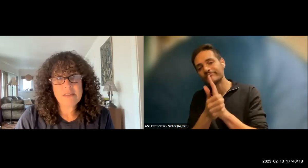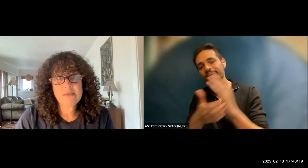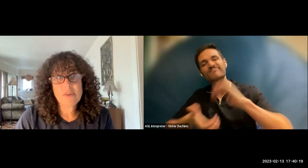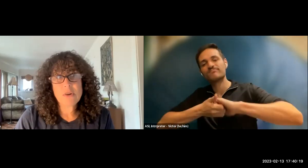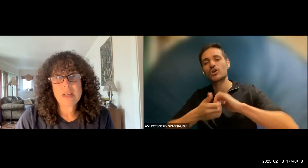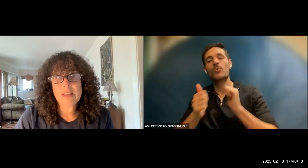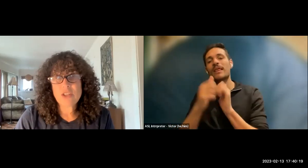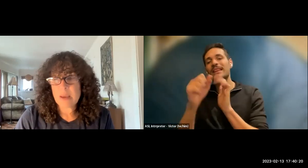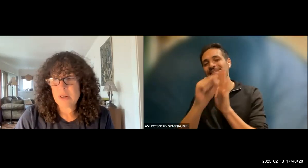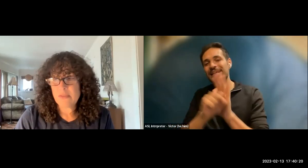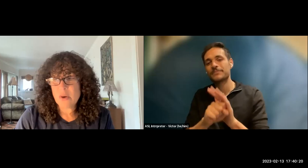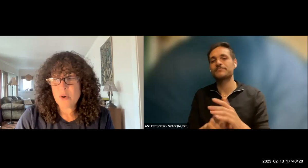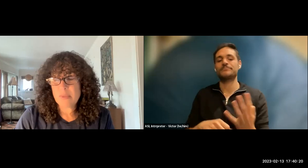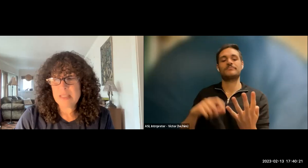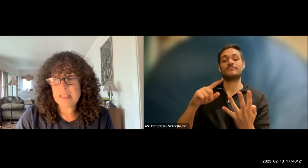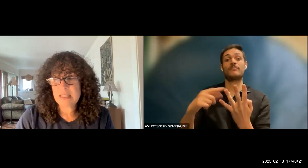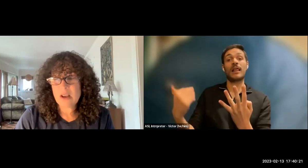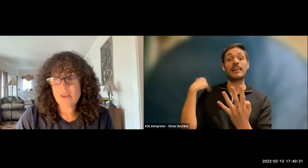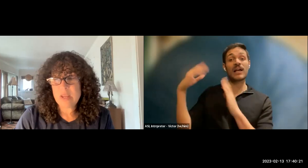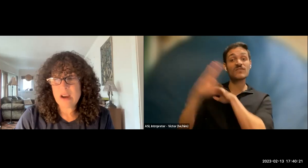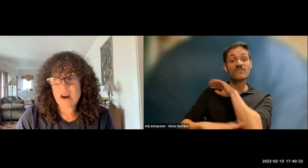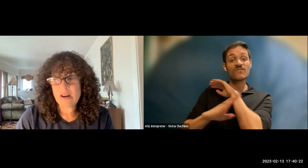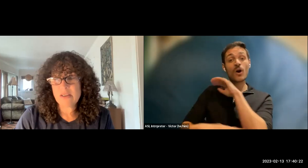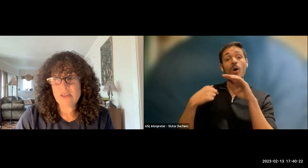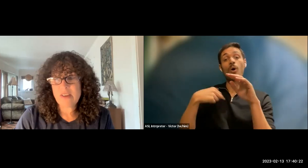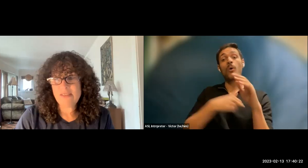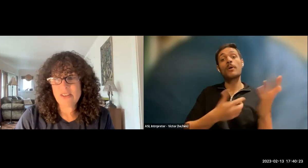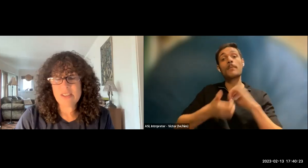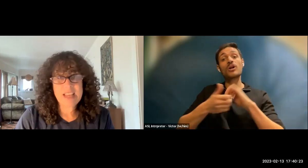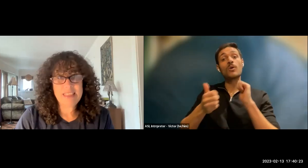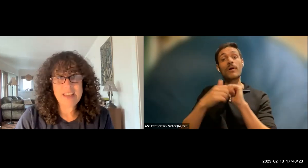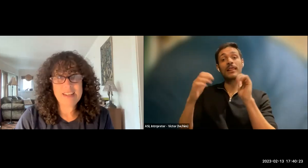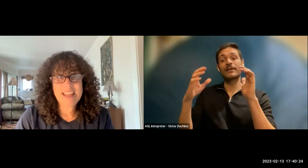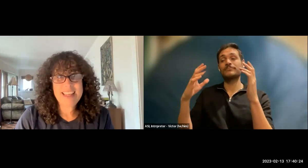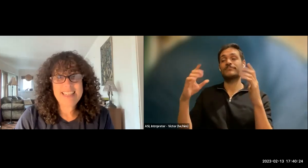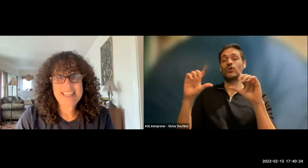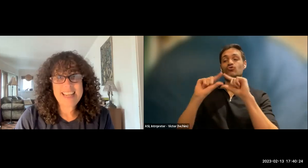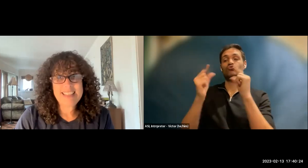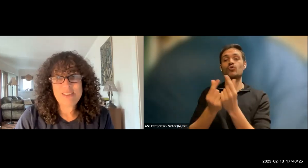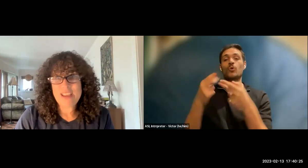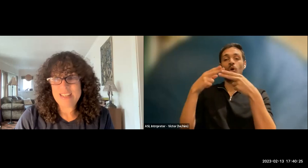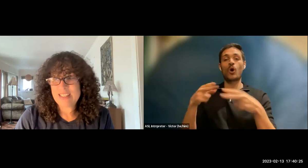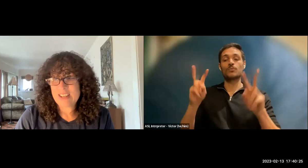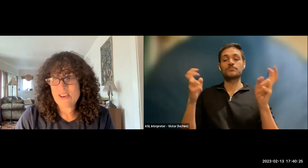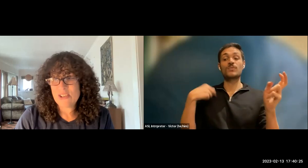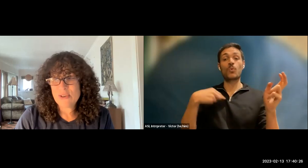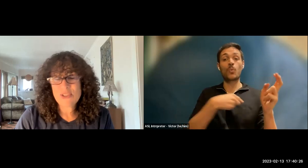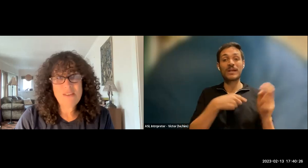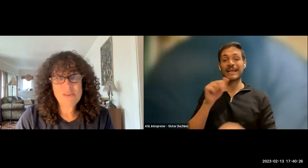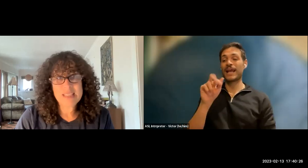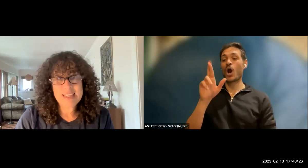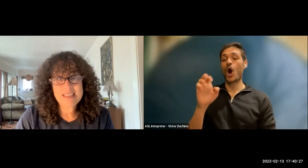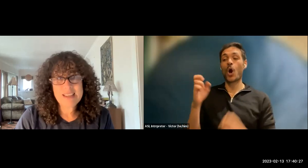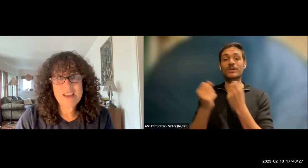event focused on the chapter of No More Police called We Are Survivors. And then today's event called